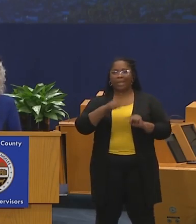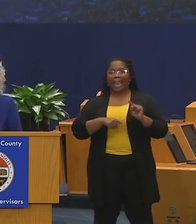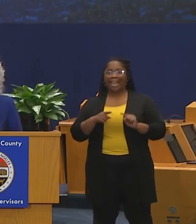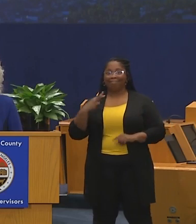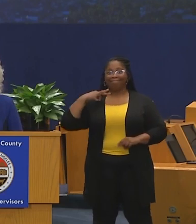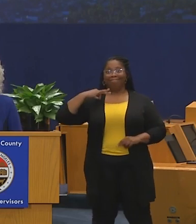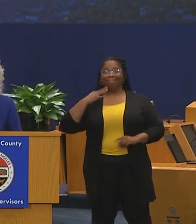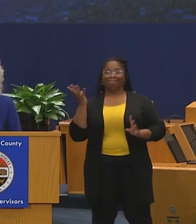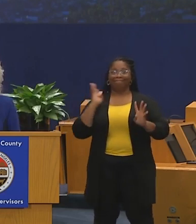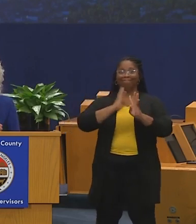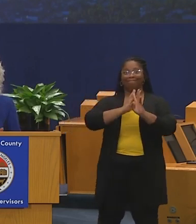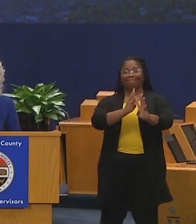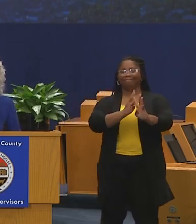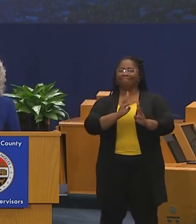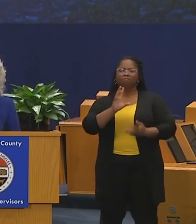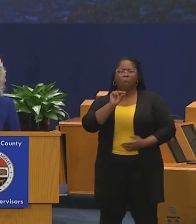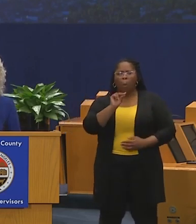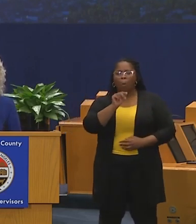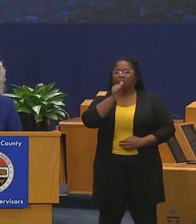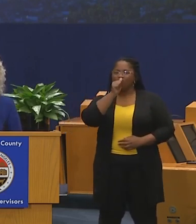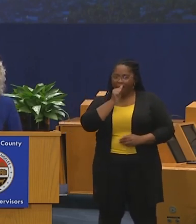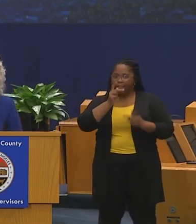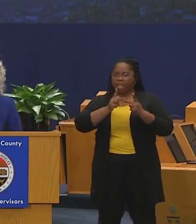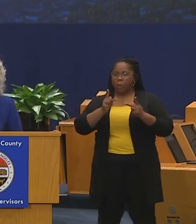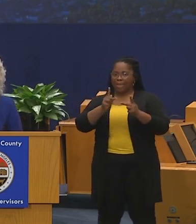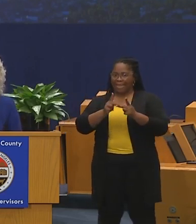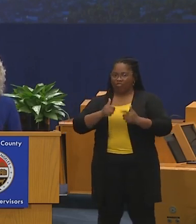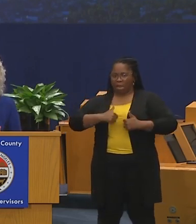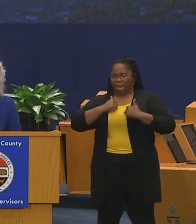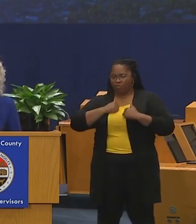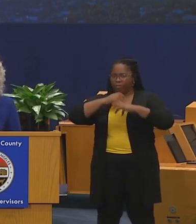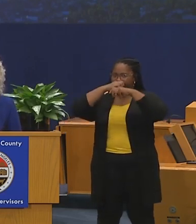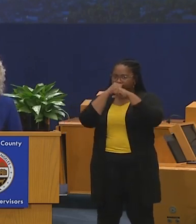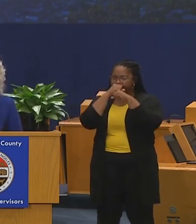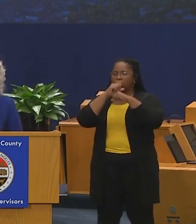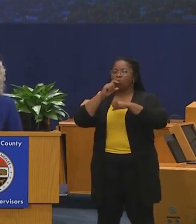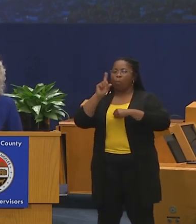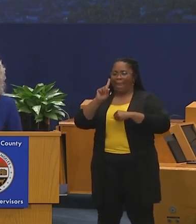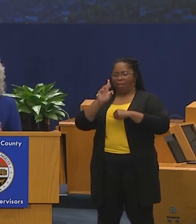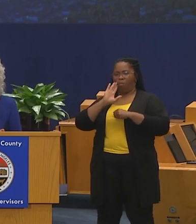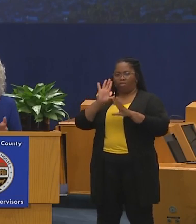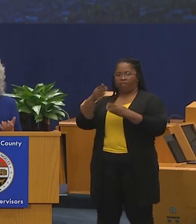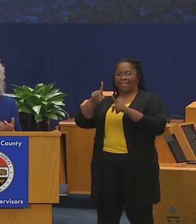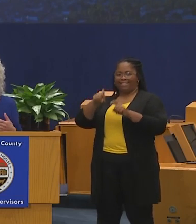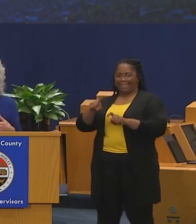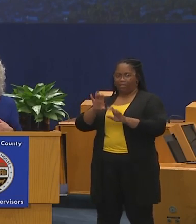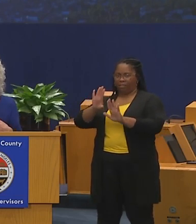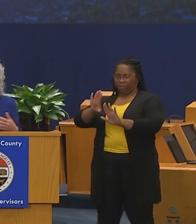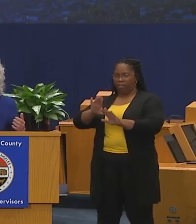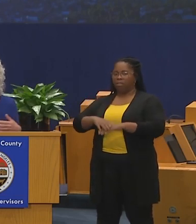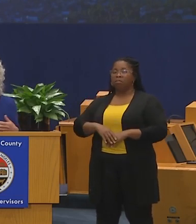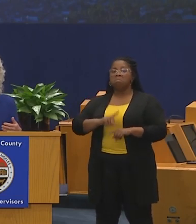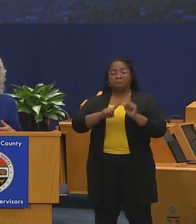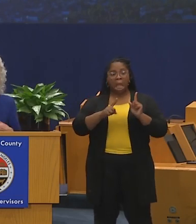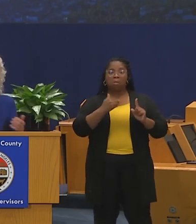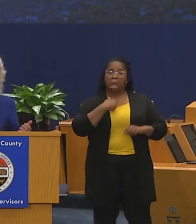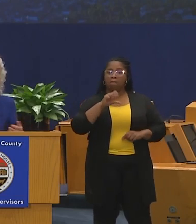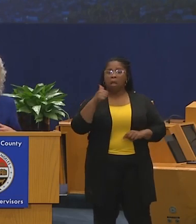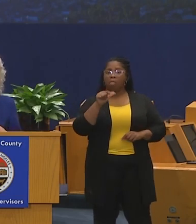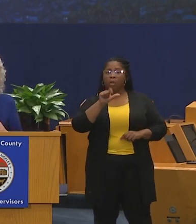get this, and the locations are private locations where the testing will happen. But there are other labs that I know